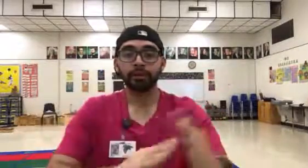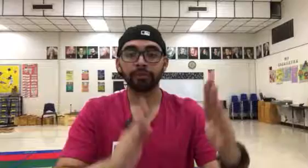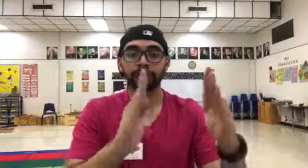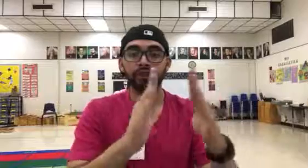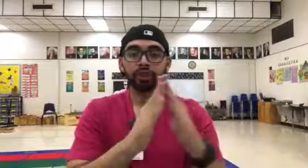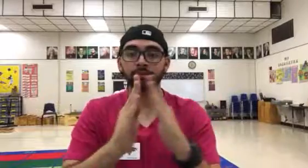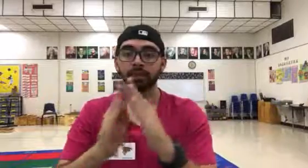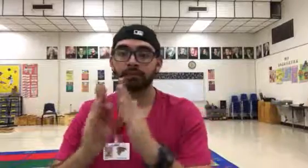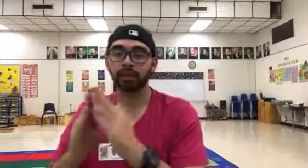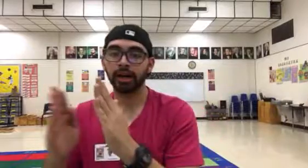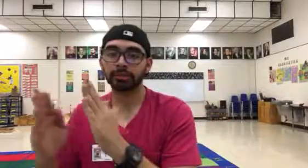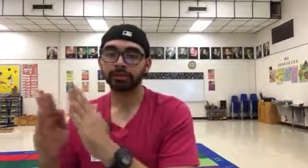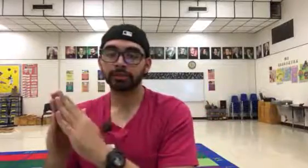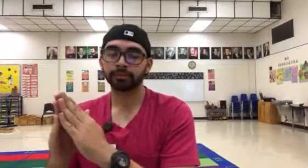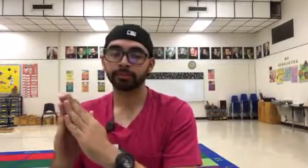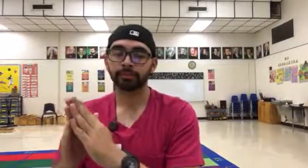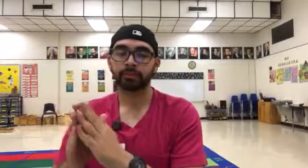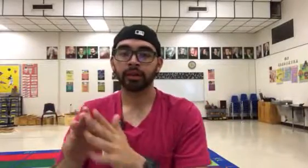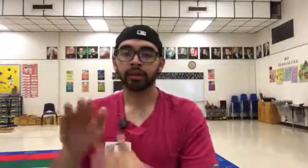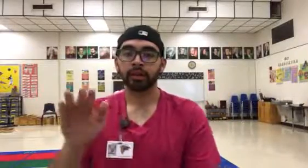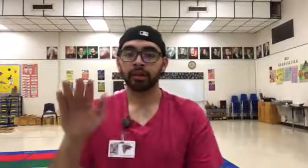above the chimney tops.